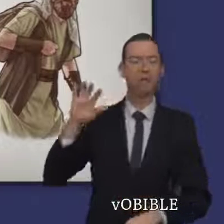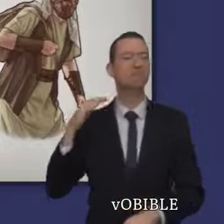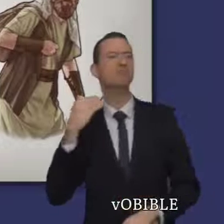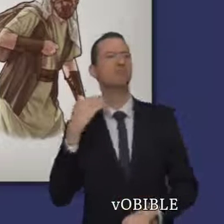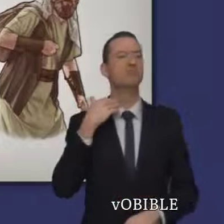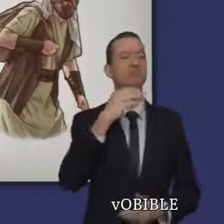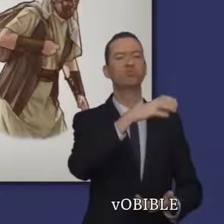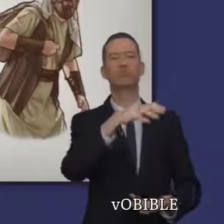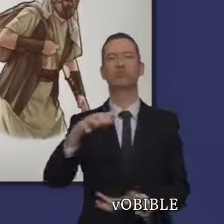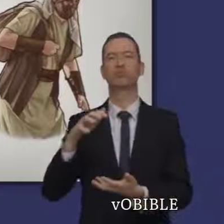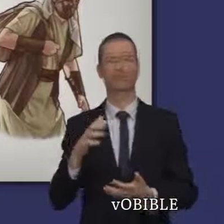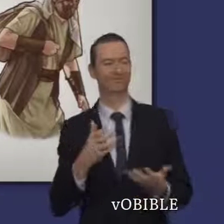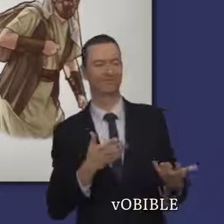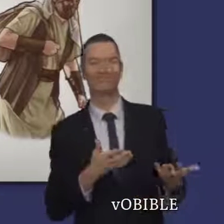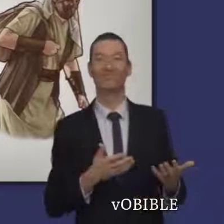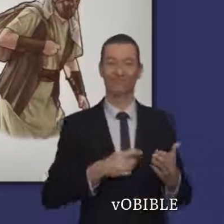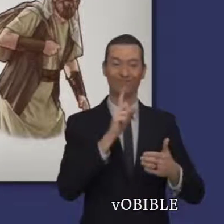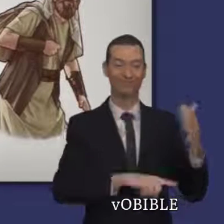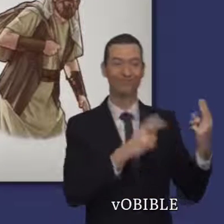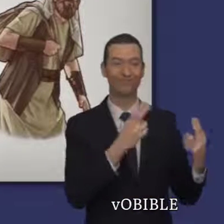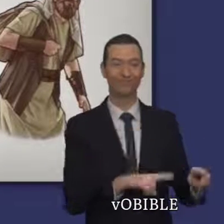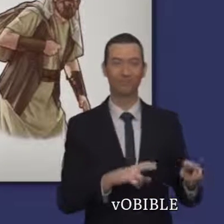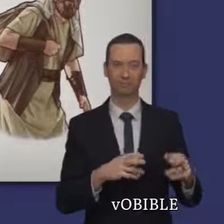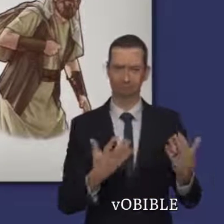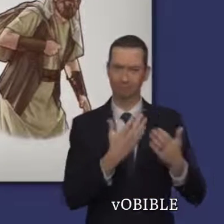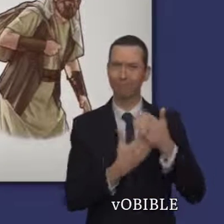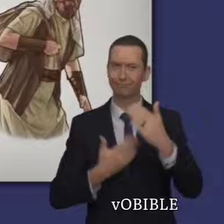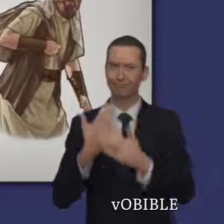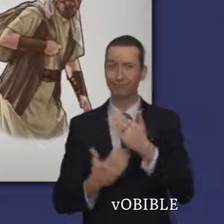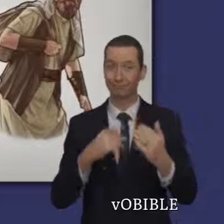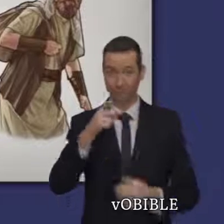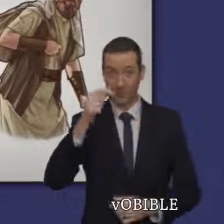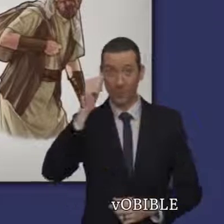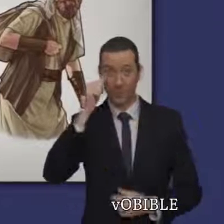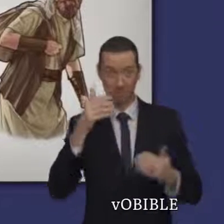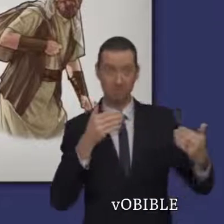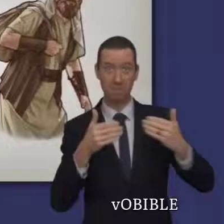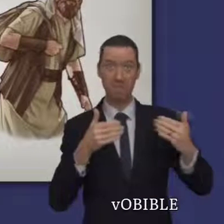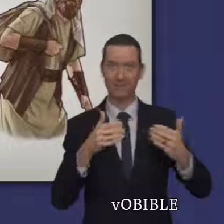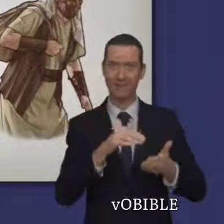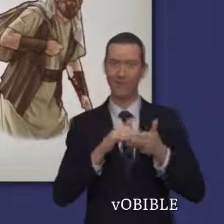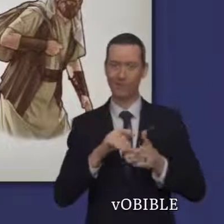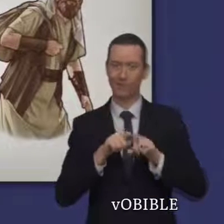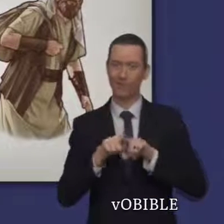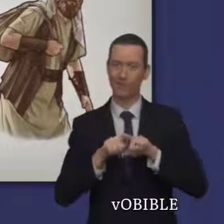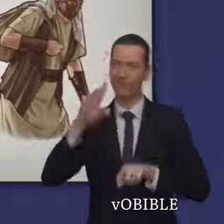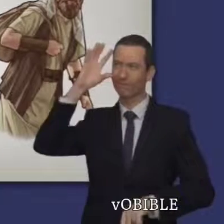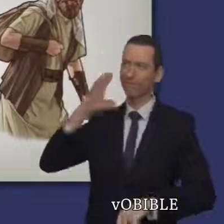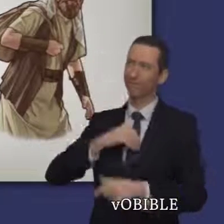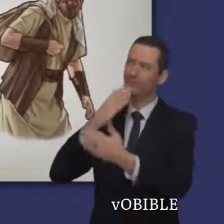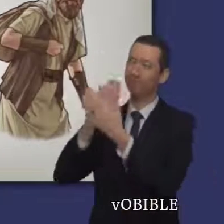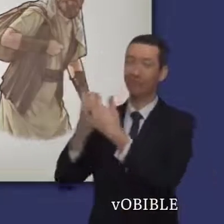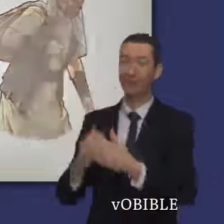Jehovah bringing down the walls of Jericho, he was put to death because of his disobedience, lack of faith,